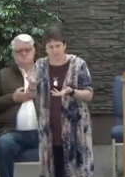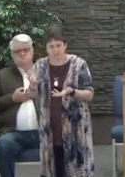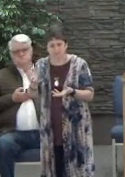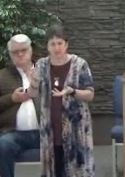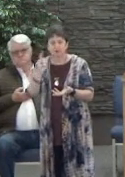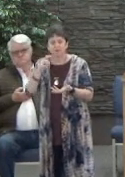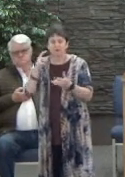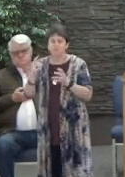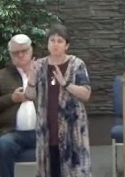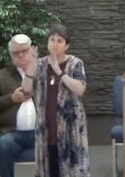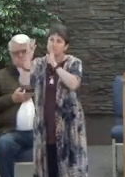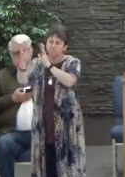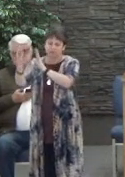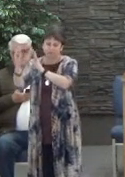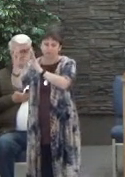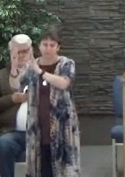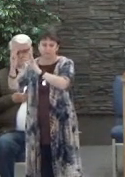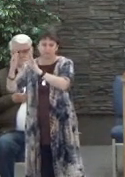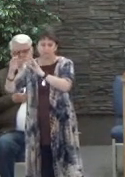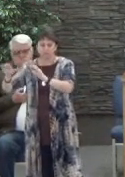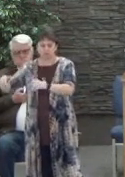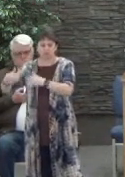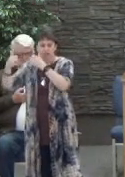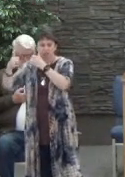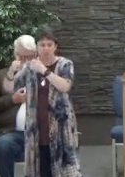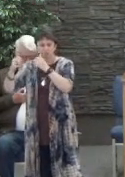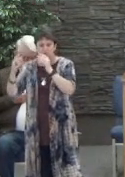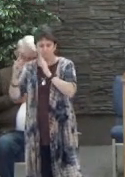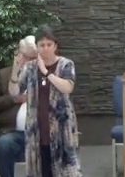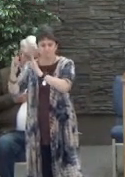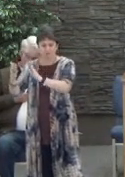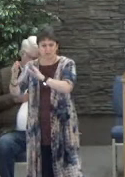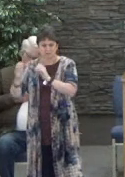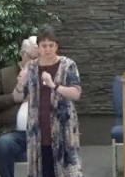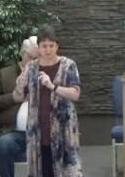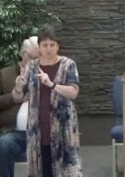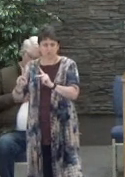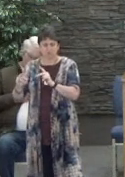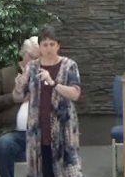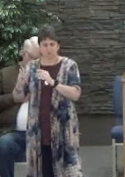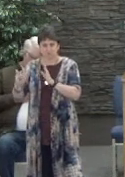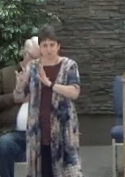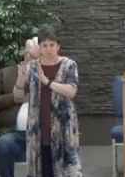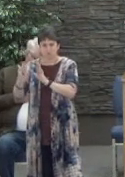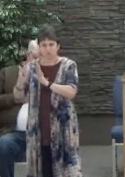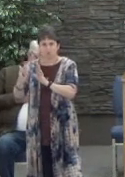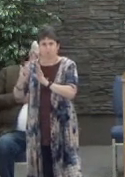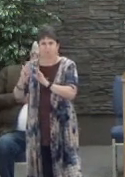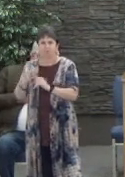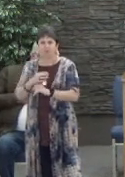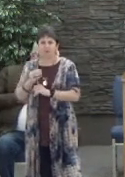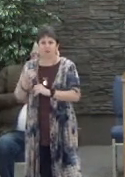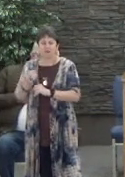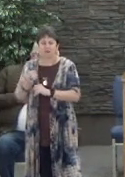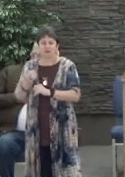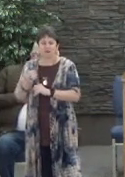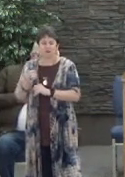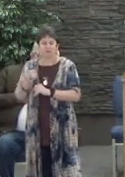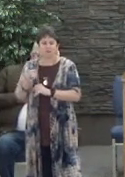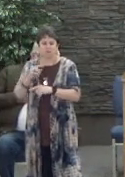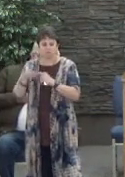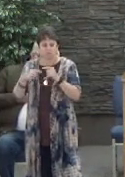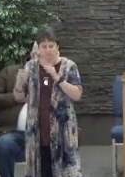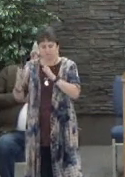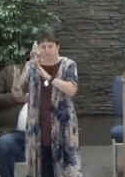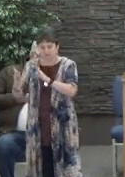have to face them. They have to face the challenges, the opportunities that are before them. And when they do